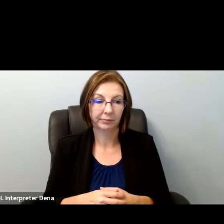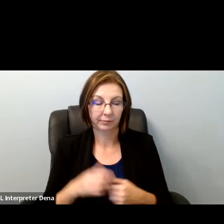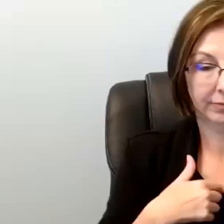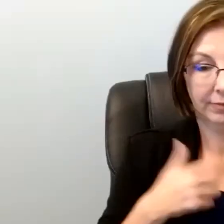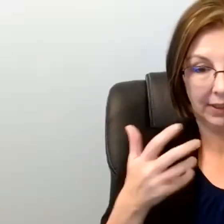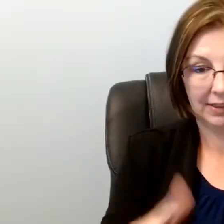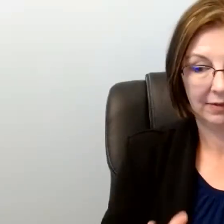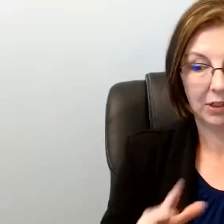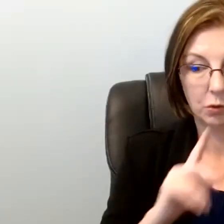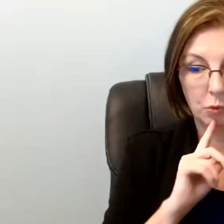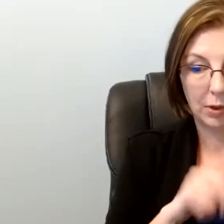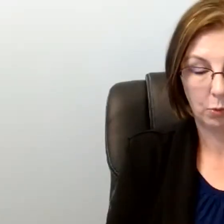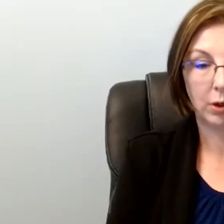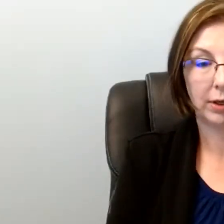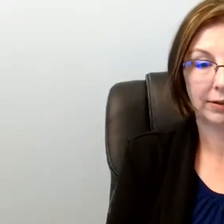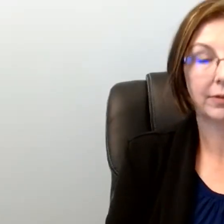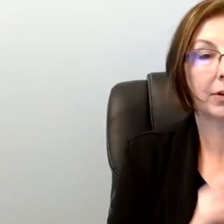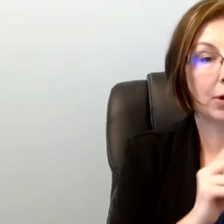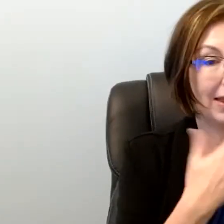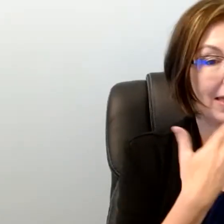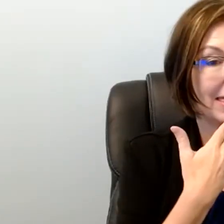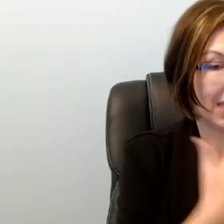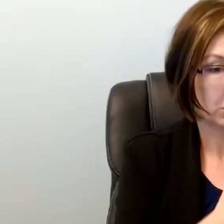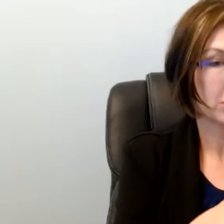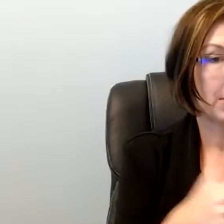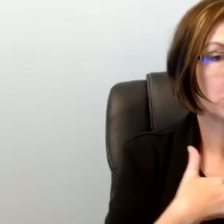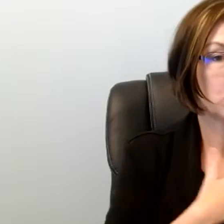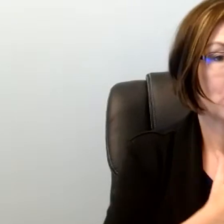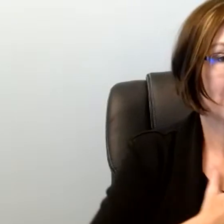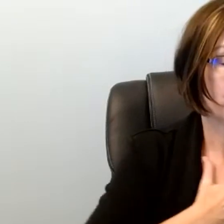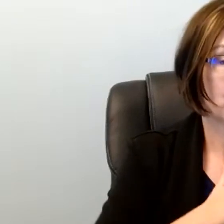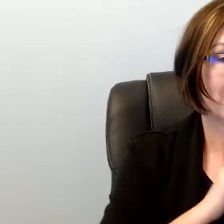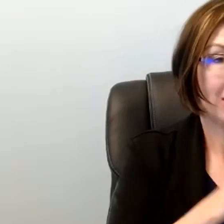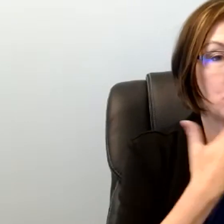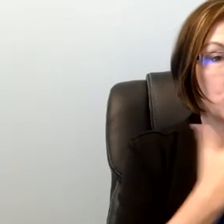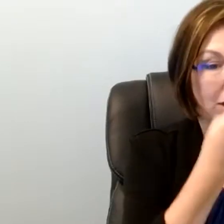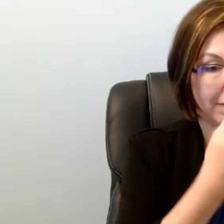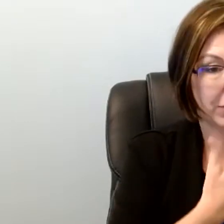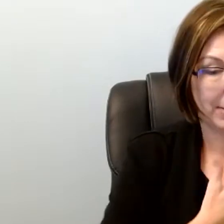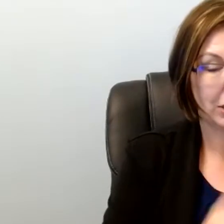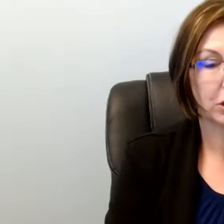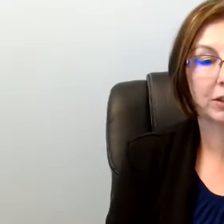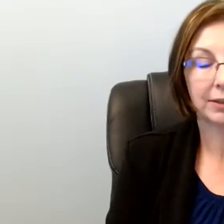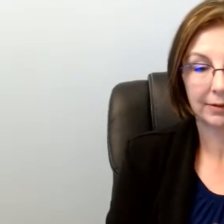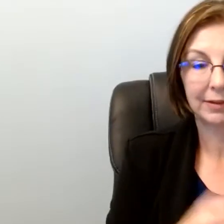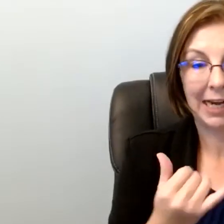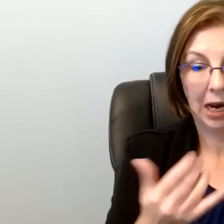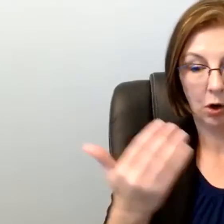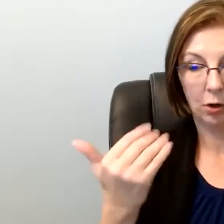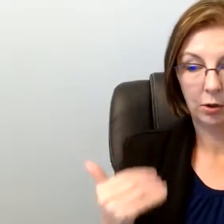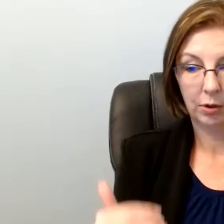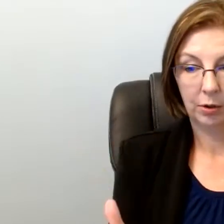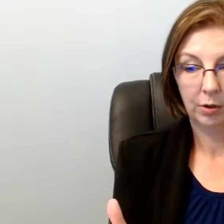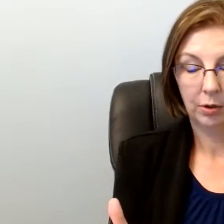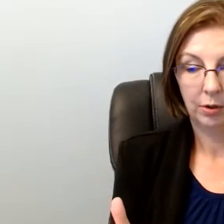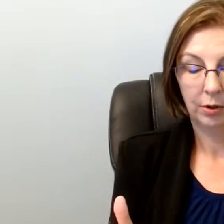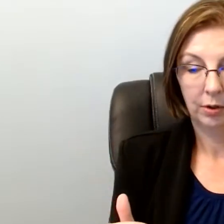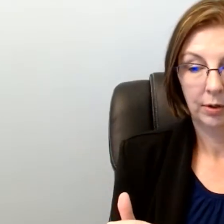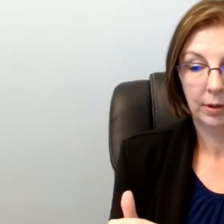Thank you very much. We appreciate the good information from that report. We will now move on to